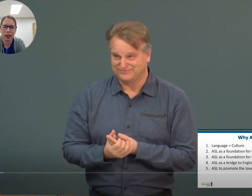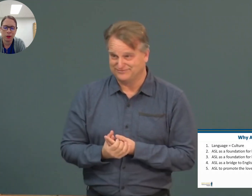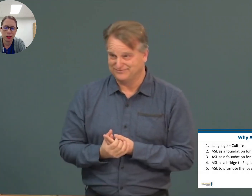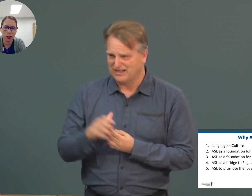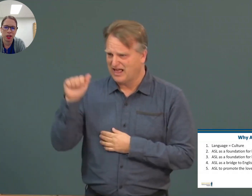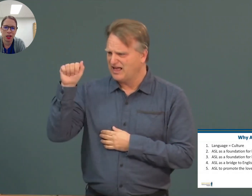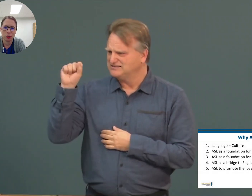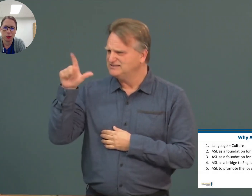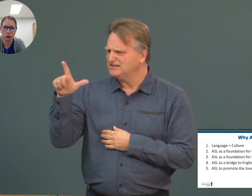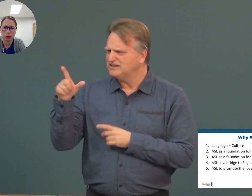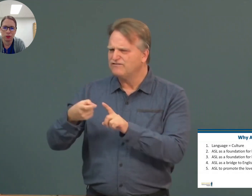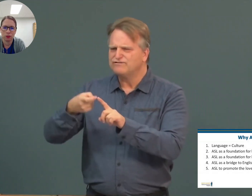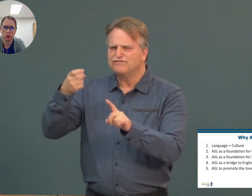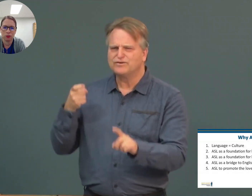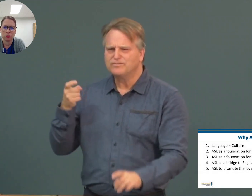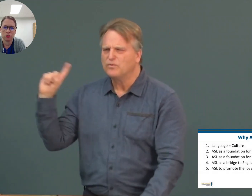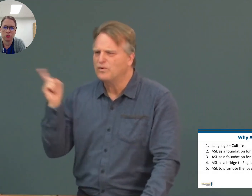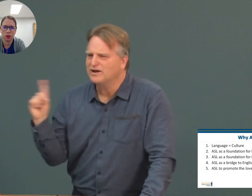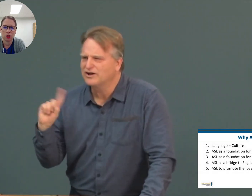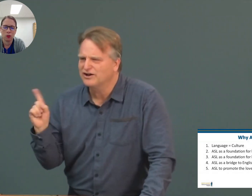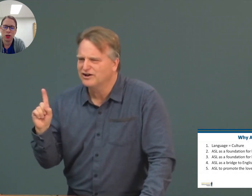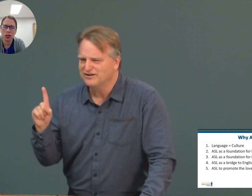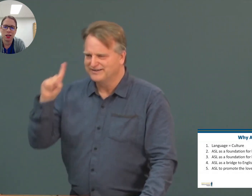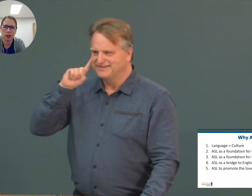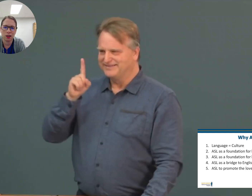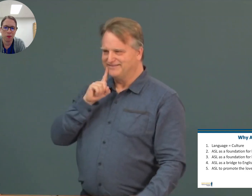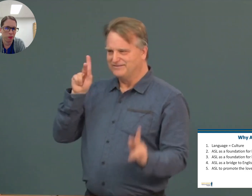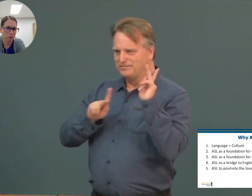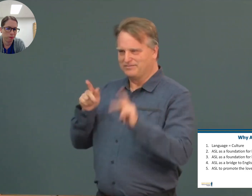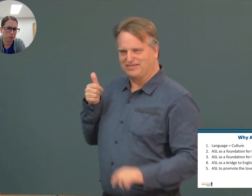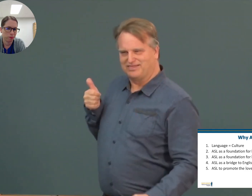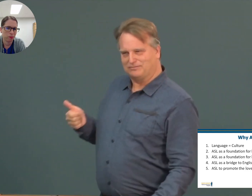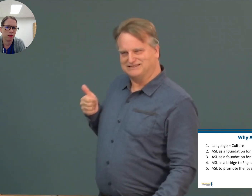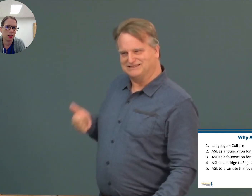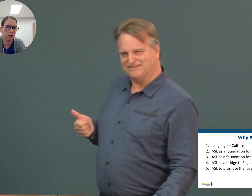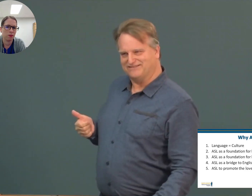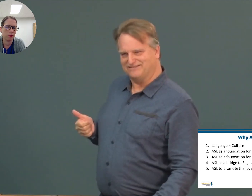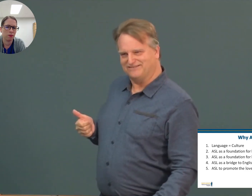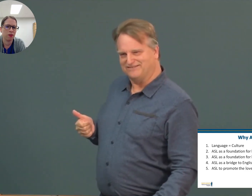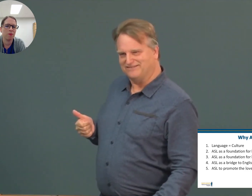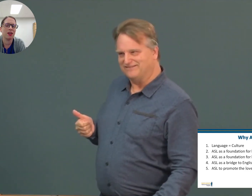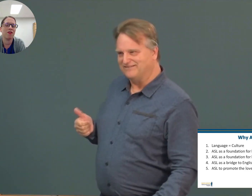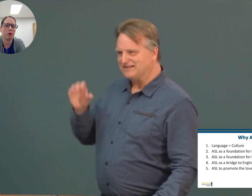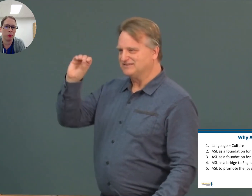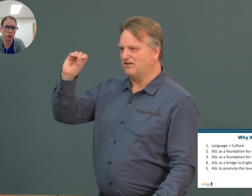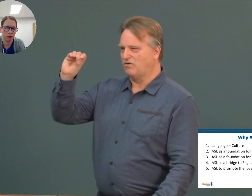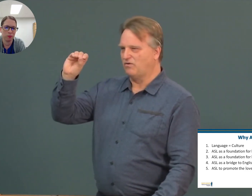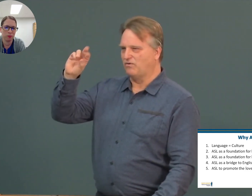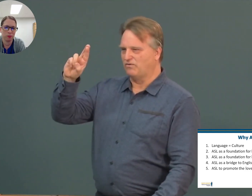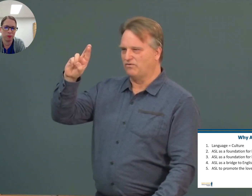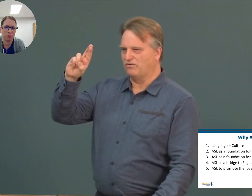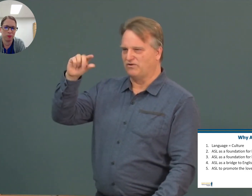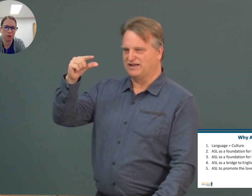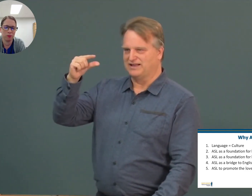Language is related to culture. Where does ASL come from? From deaf people.